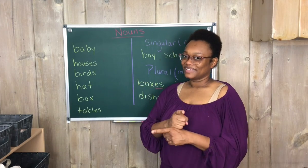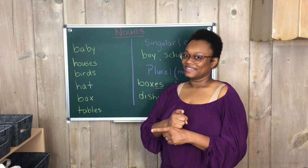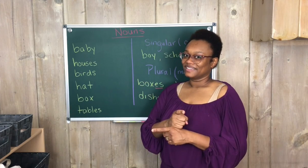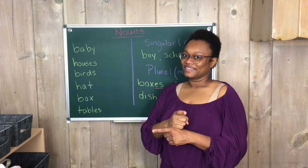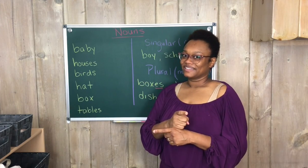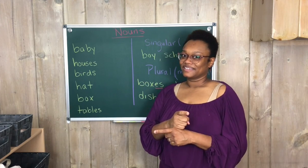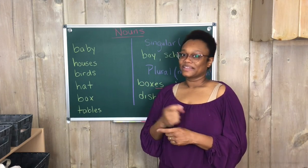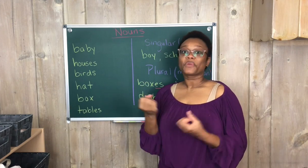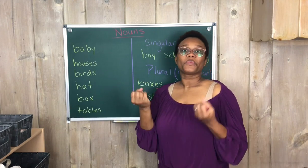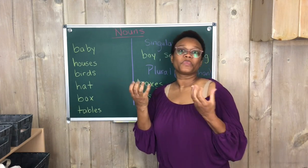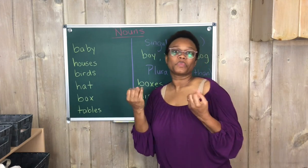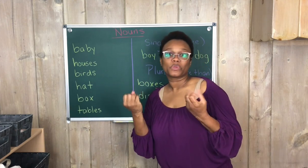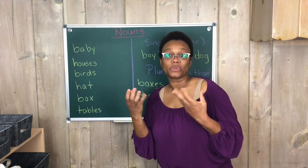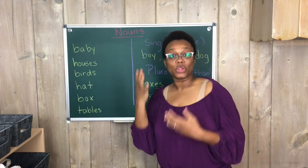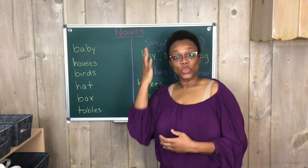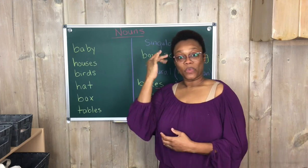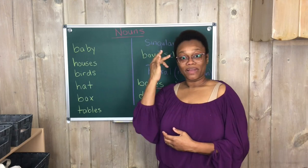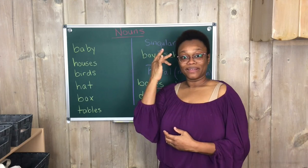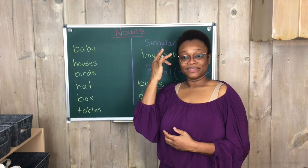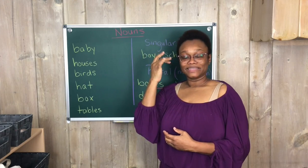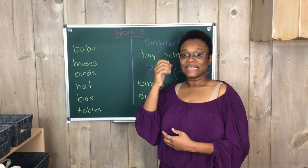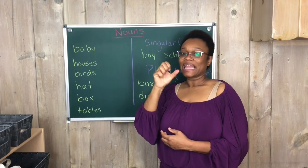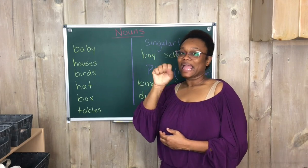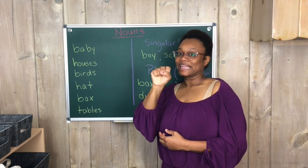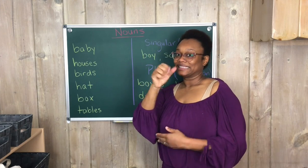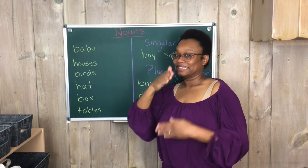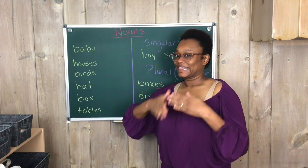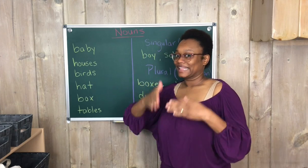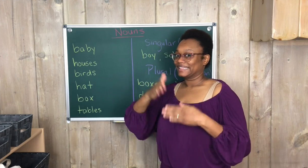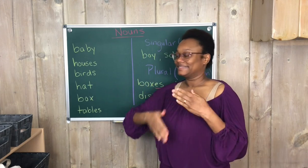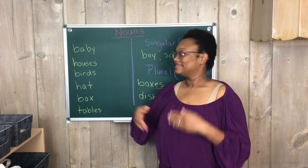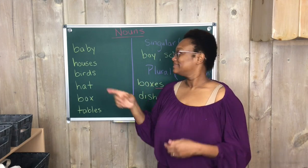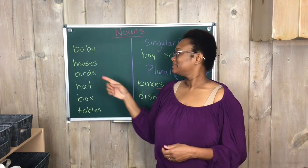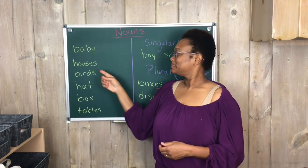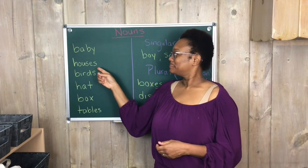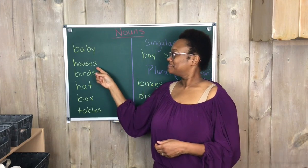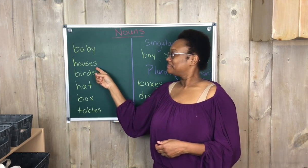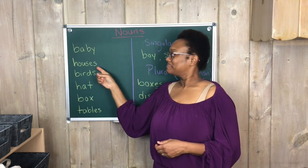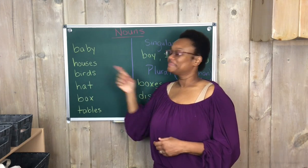You're right, it's plural. Why? Because there's an S at the end.